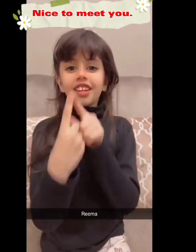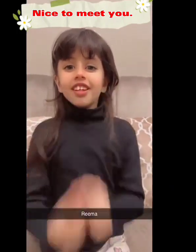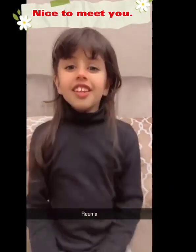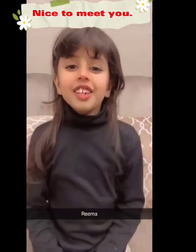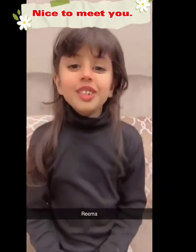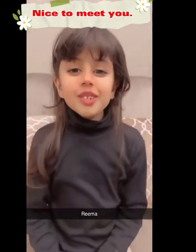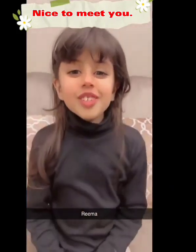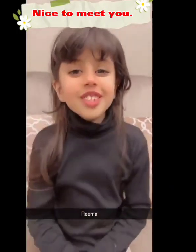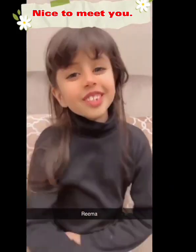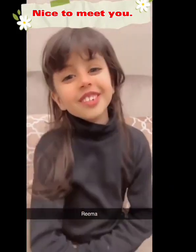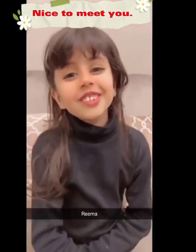Nice to meet you.